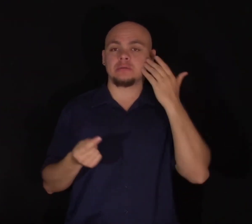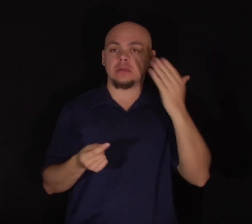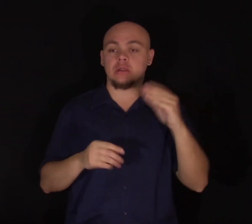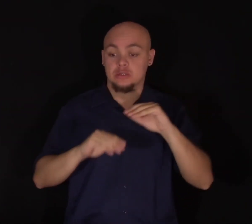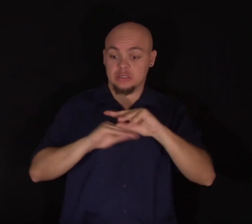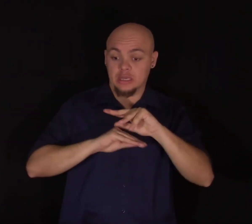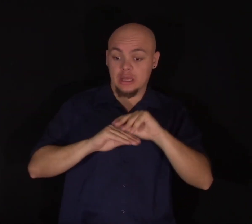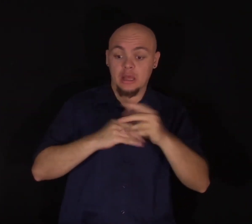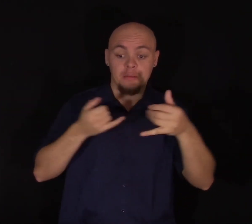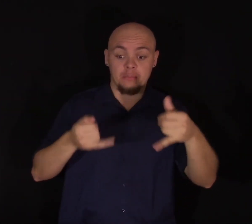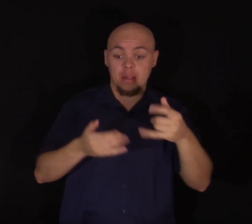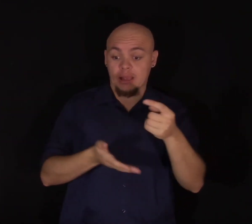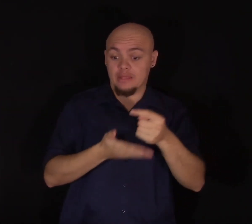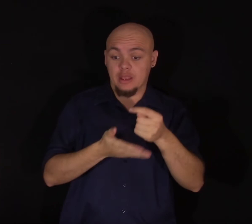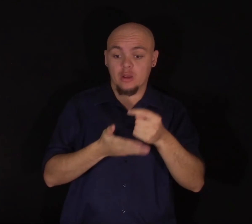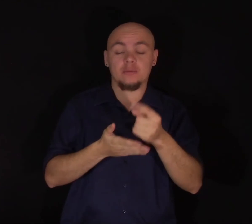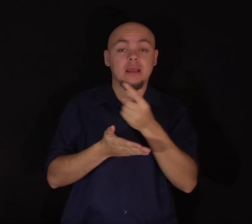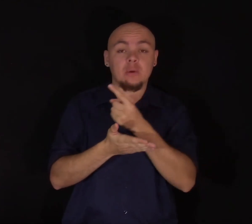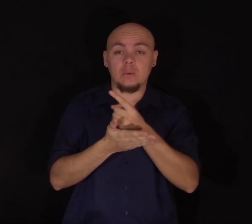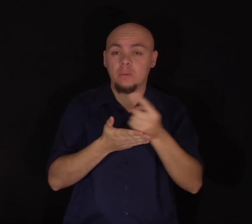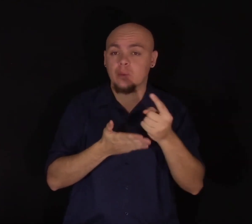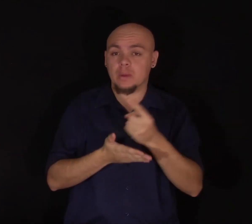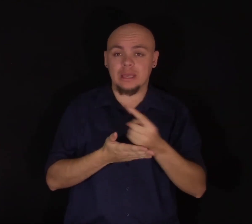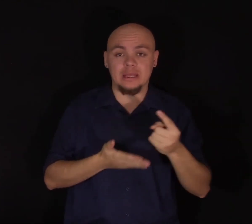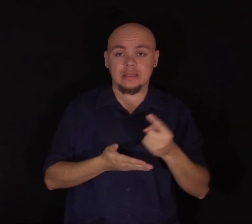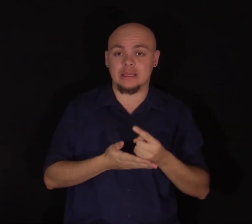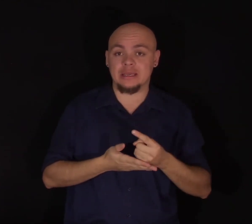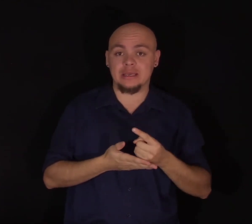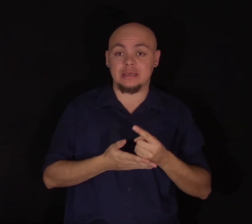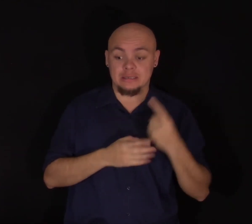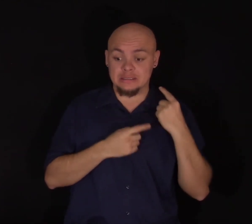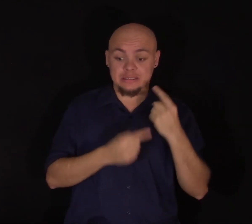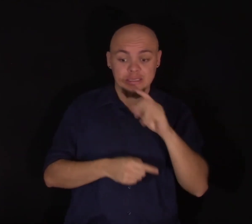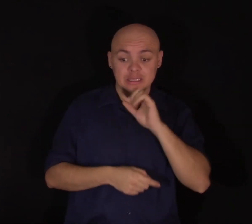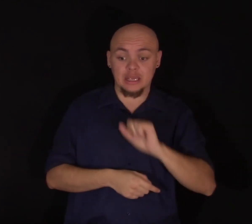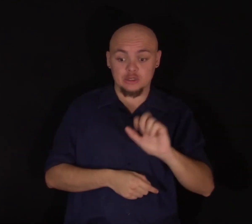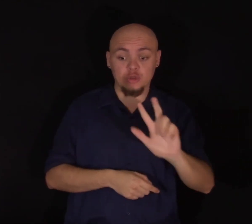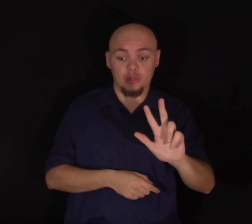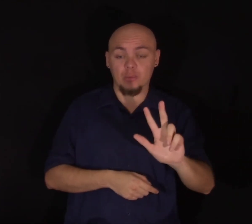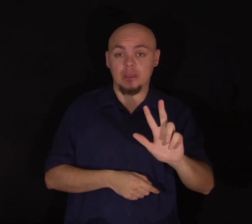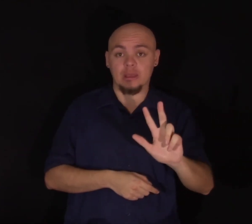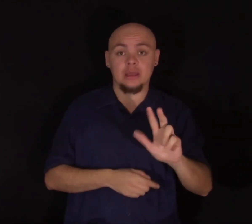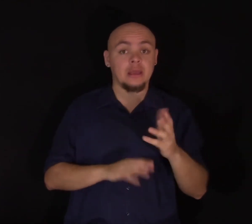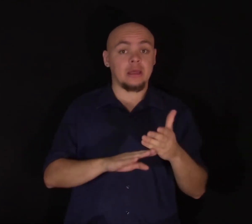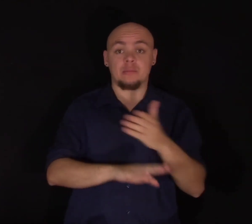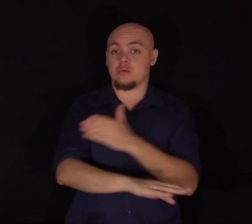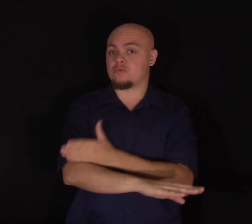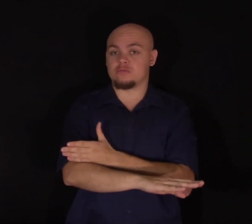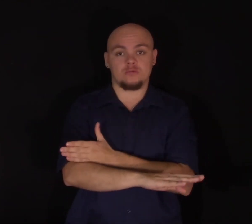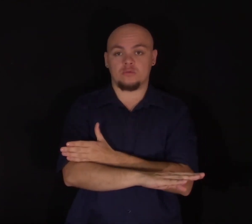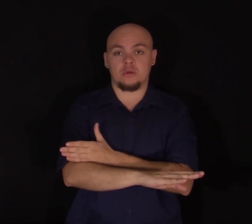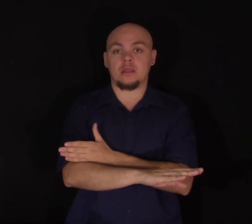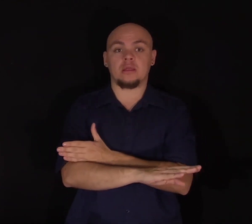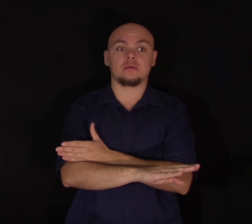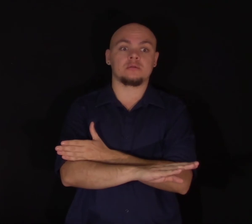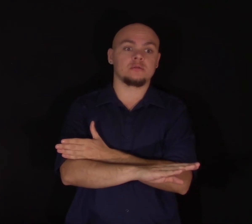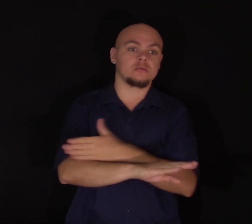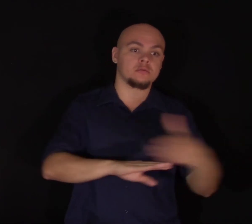play therapy weekly since she was 3 years old. And again, things weren't getting better. They were only getting